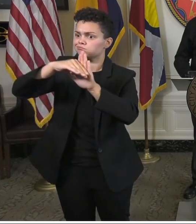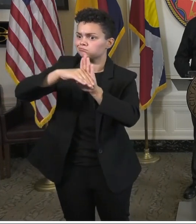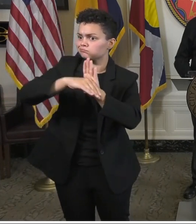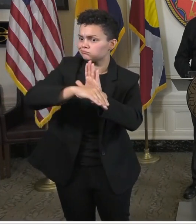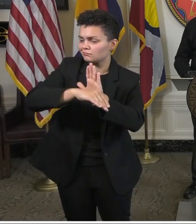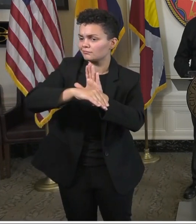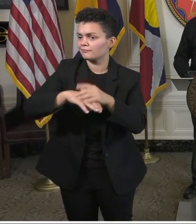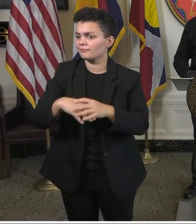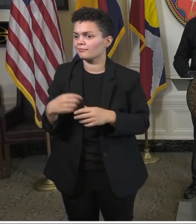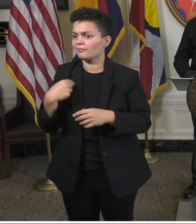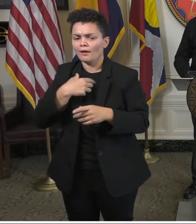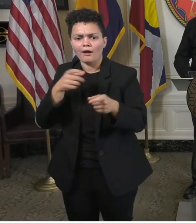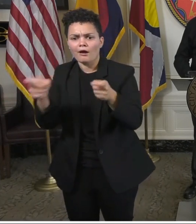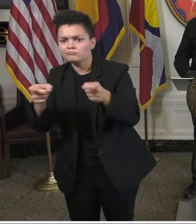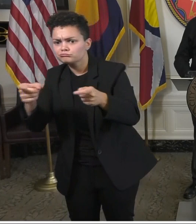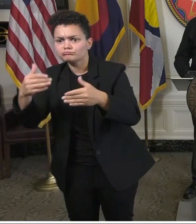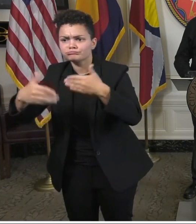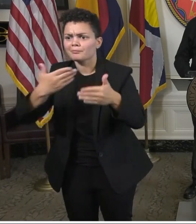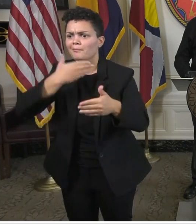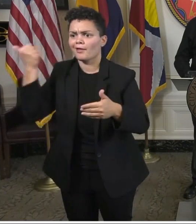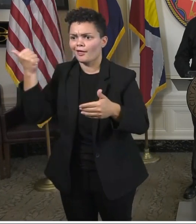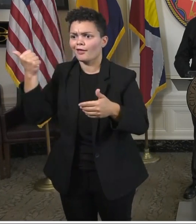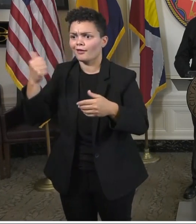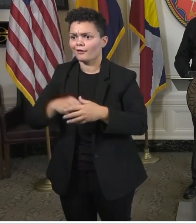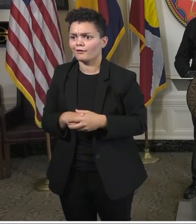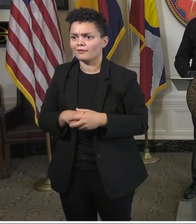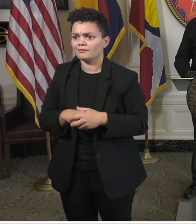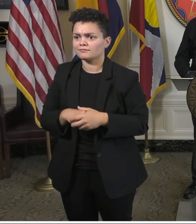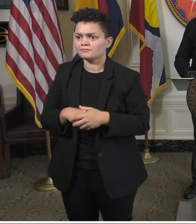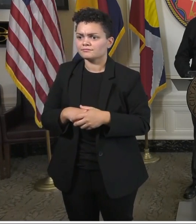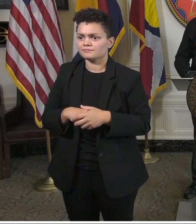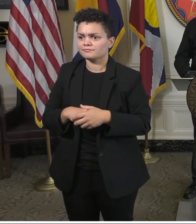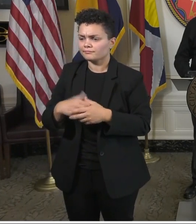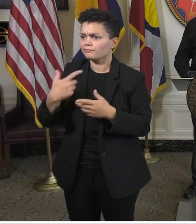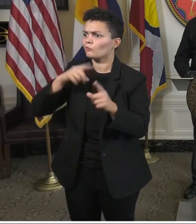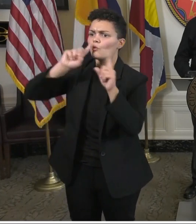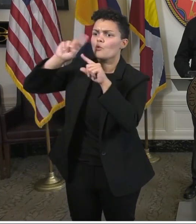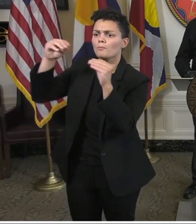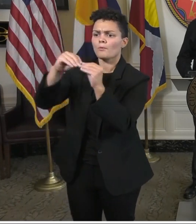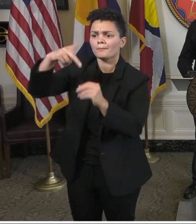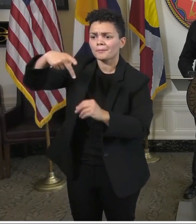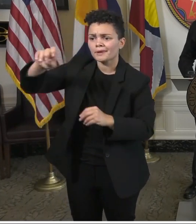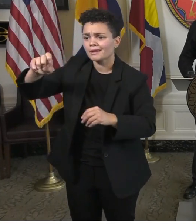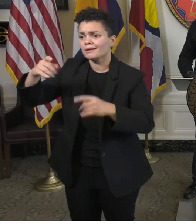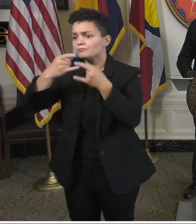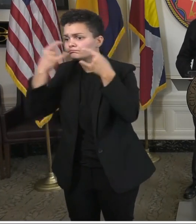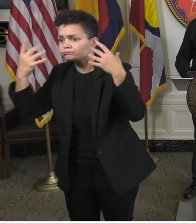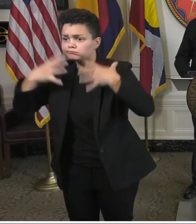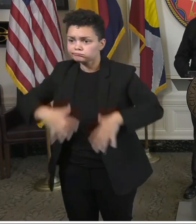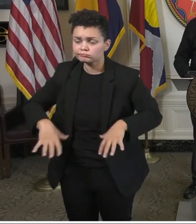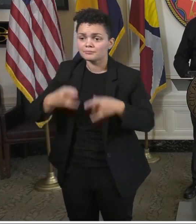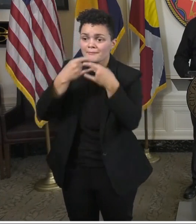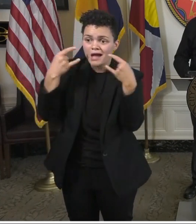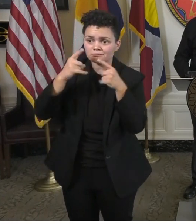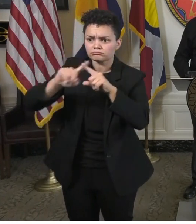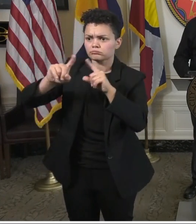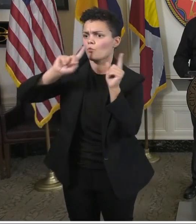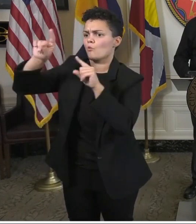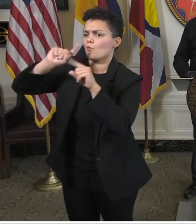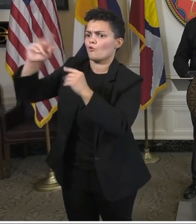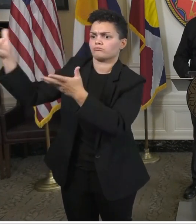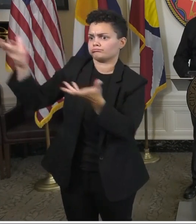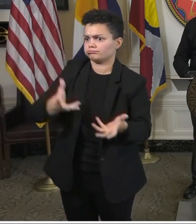protective equipment. Our long-term recovery and community recovery needs have begun to increase. To meet these recovery needs, we stood